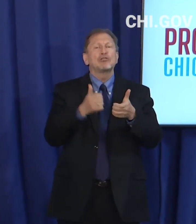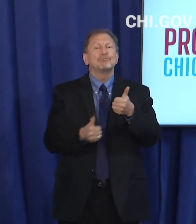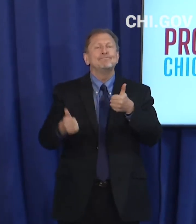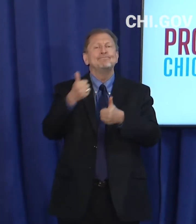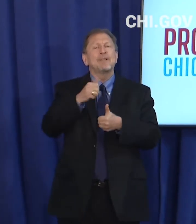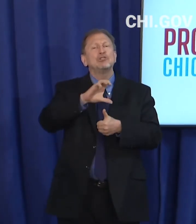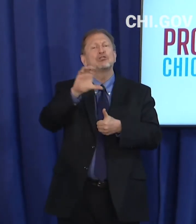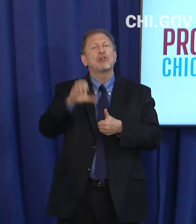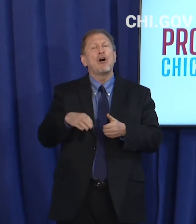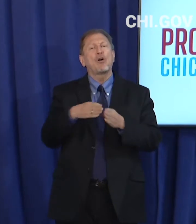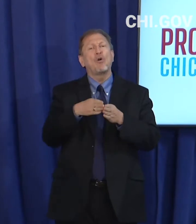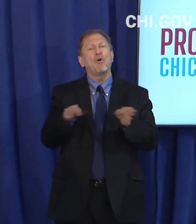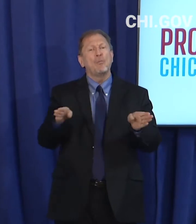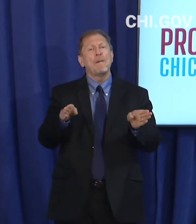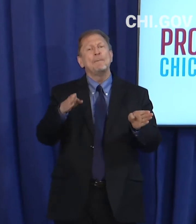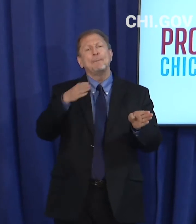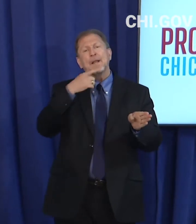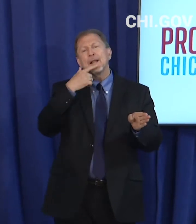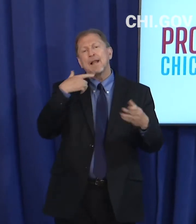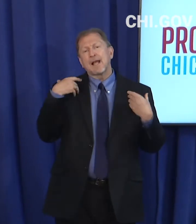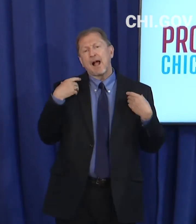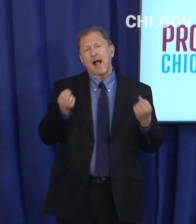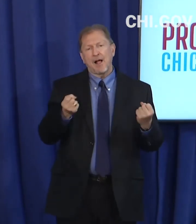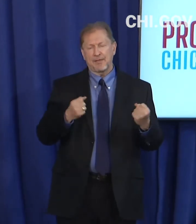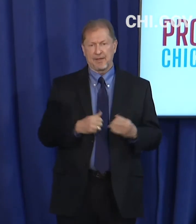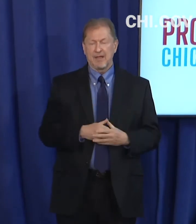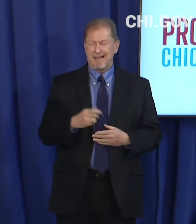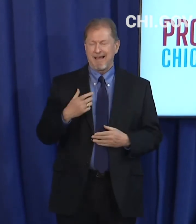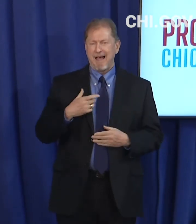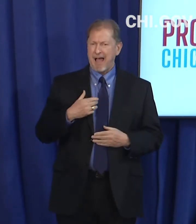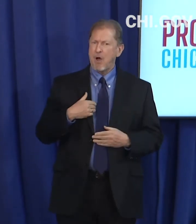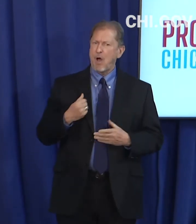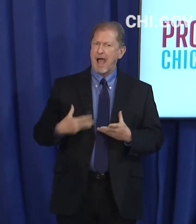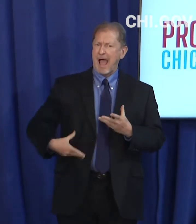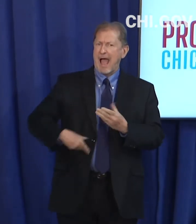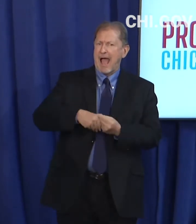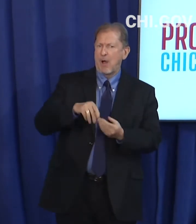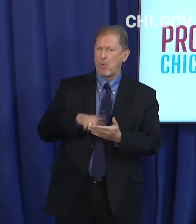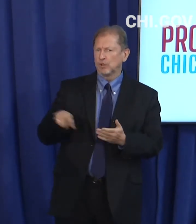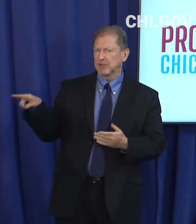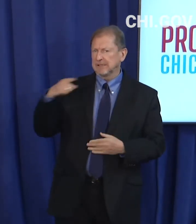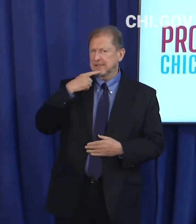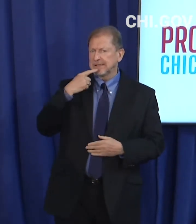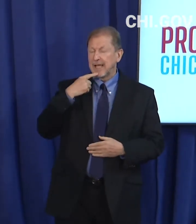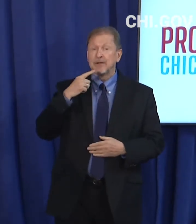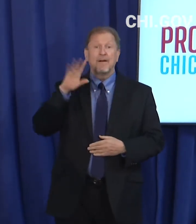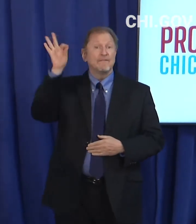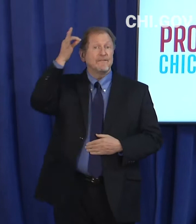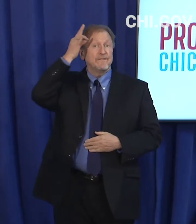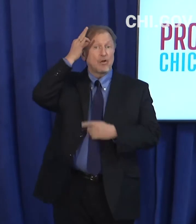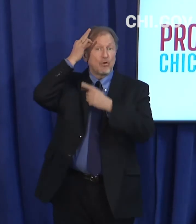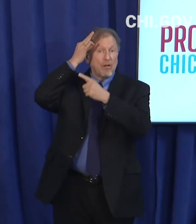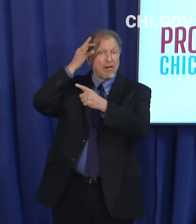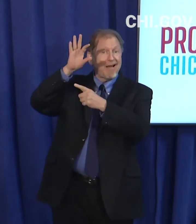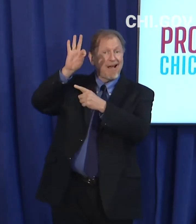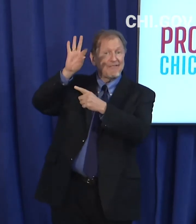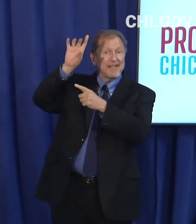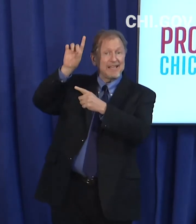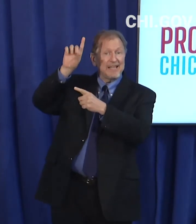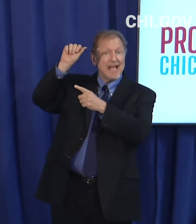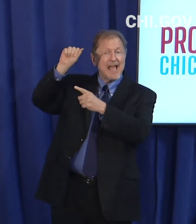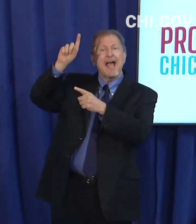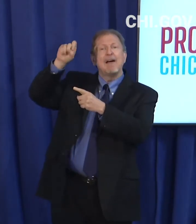to kind of start by reiterating some of what Dr. Arwady said. So if the Federal Food and Drug Administration approves